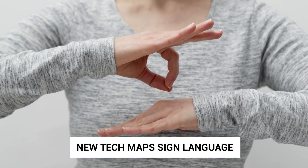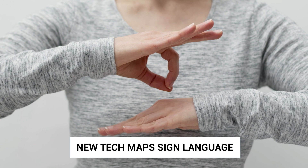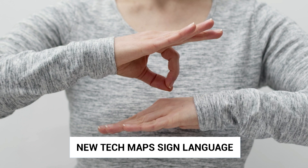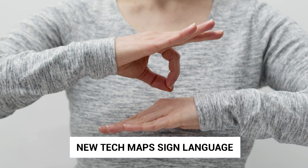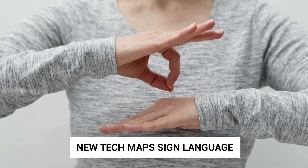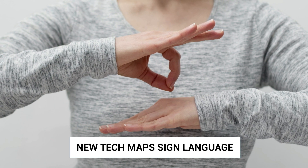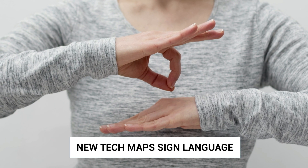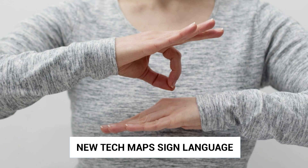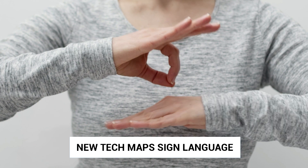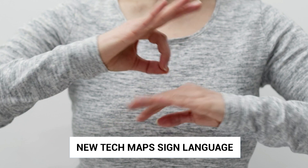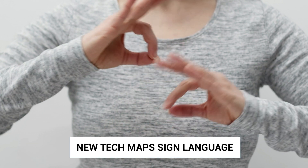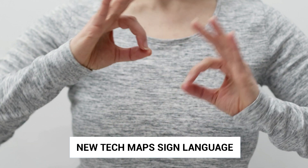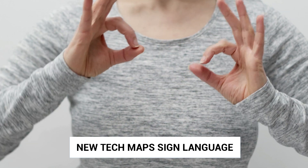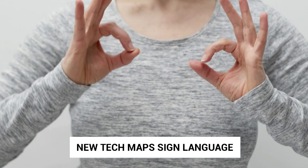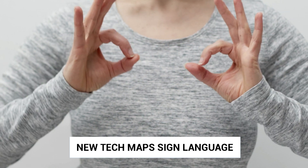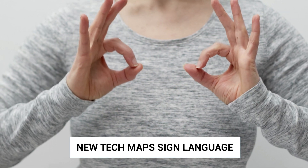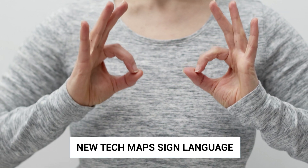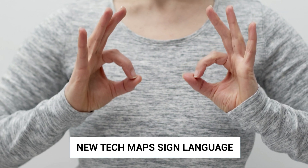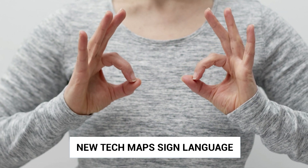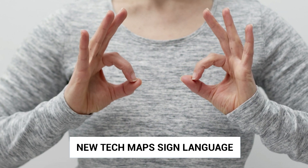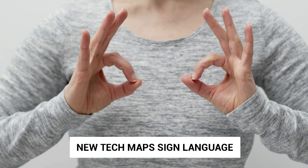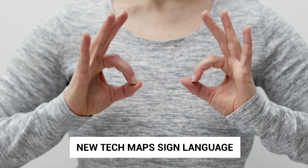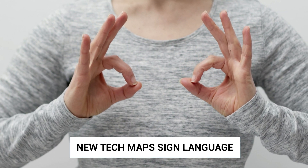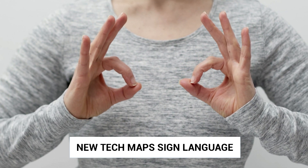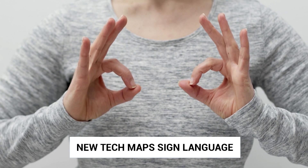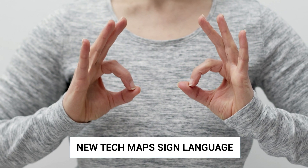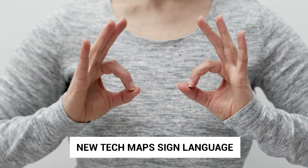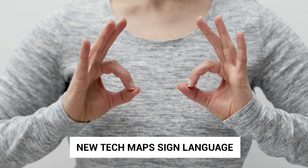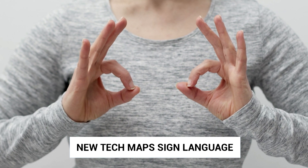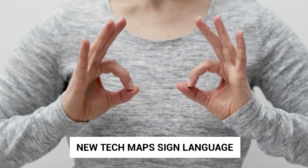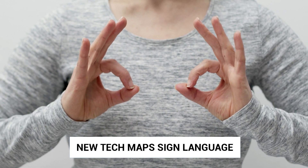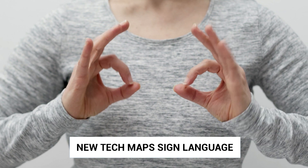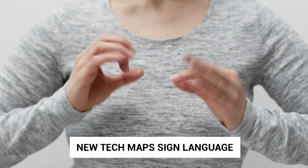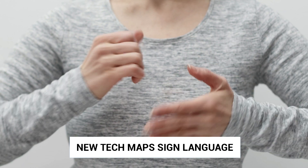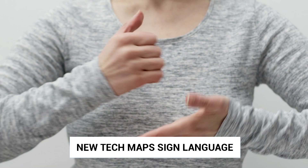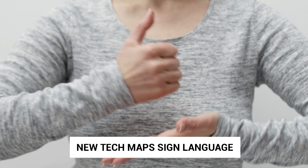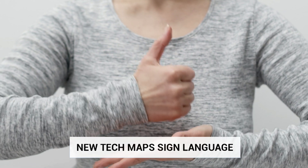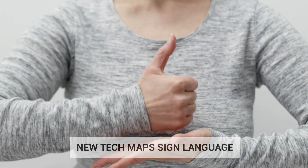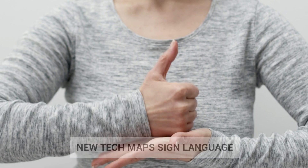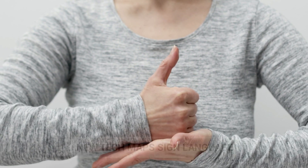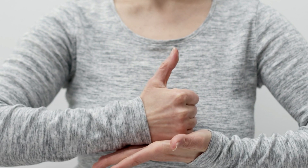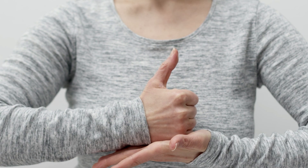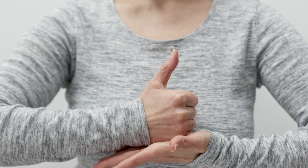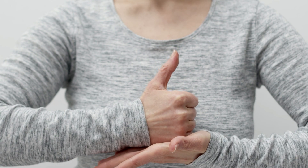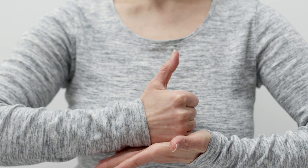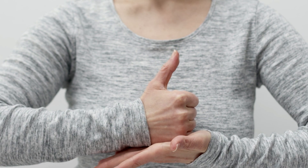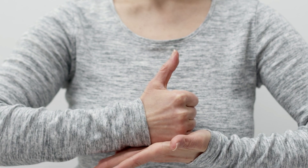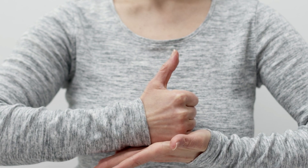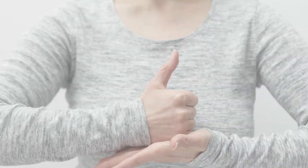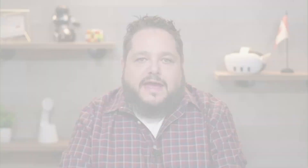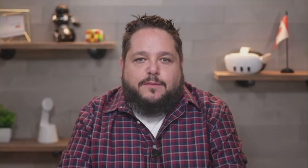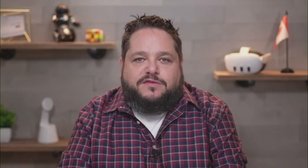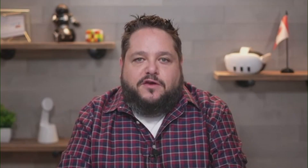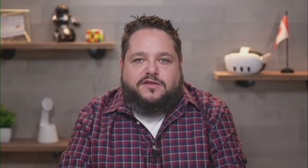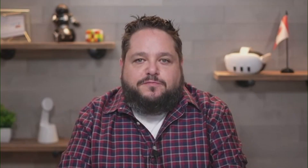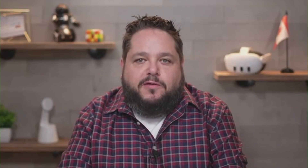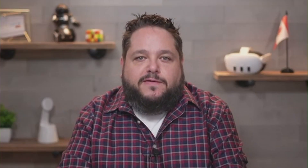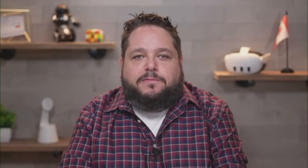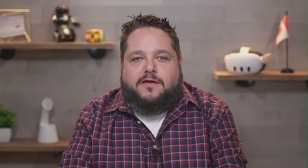This AI-driven approach could significantly change how we interact and learn about sign language, which is pretty cool. Amazon is pulling the plug